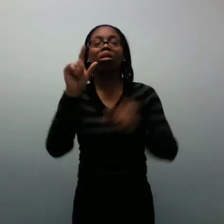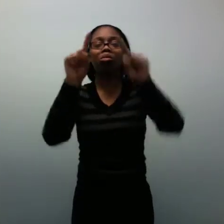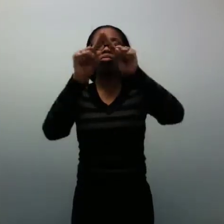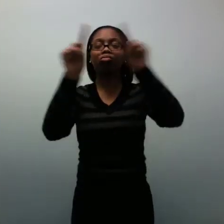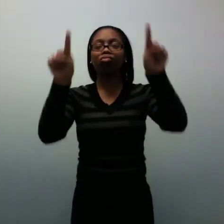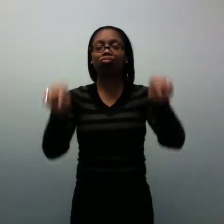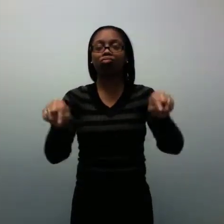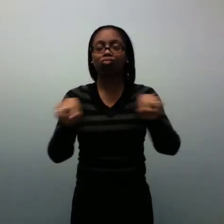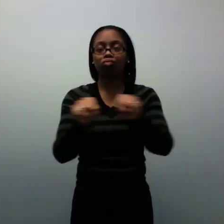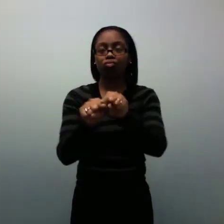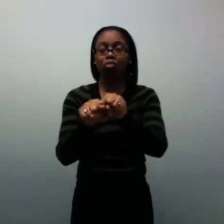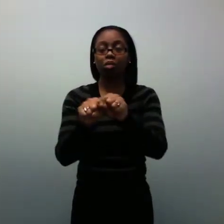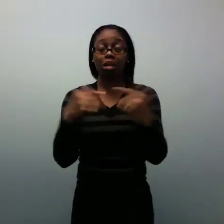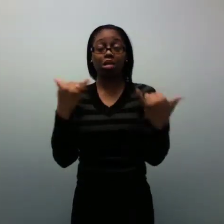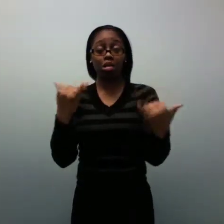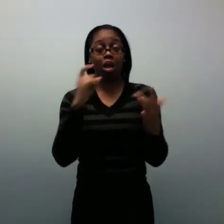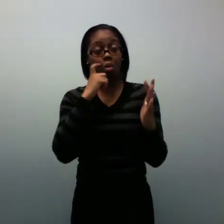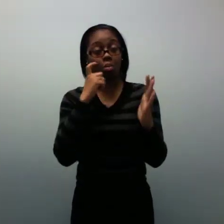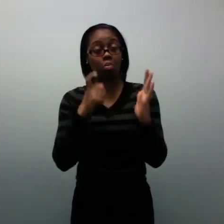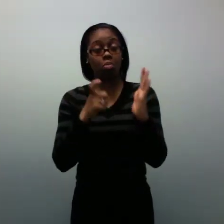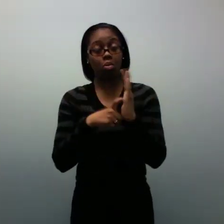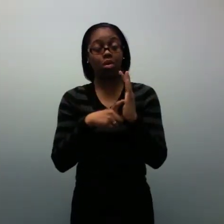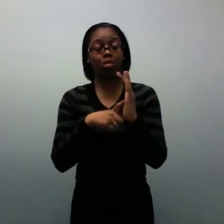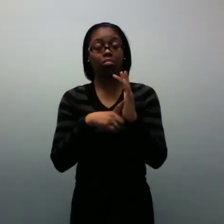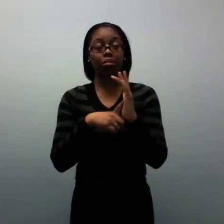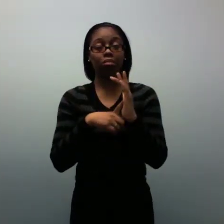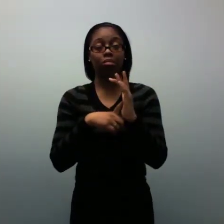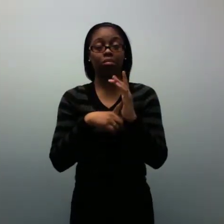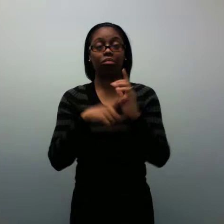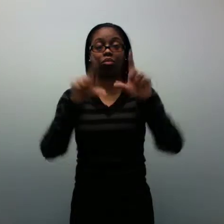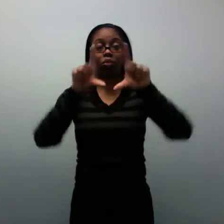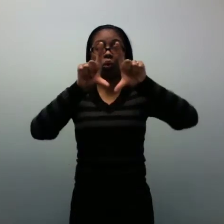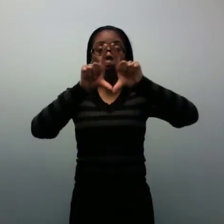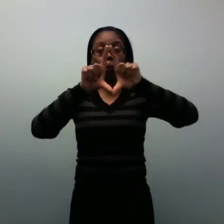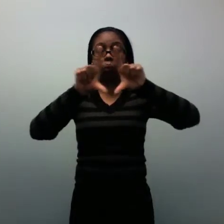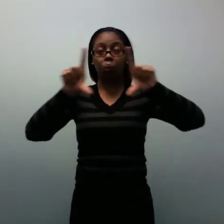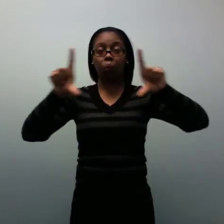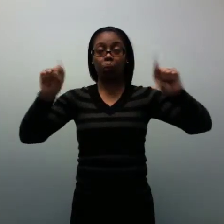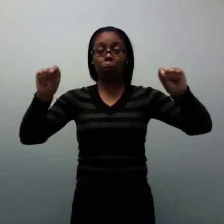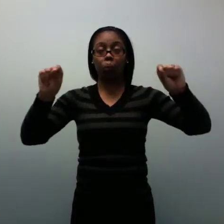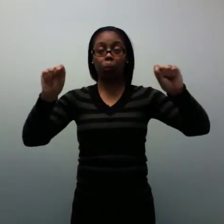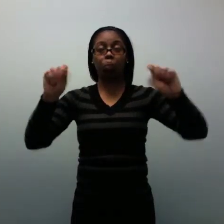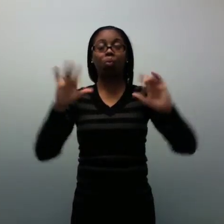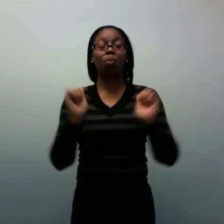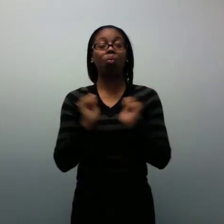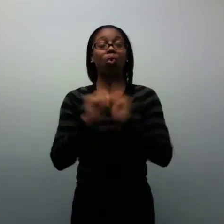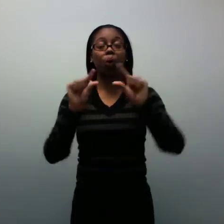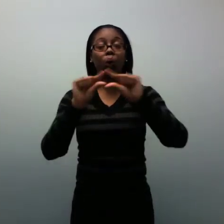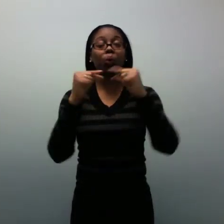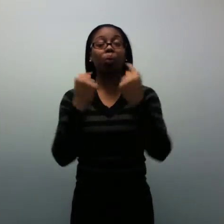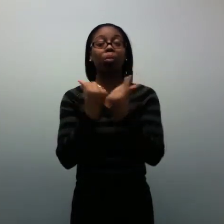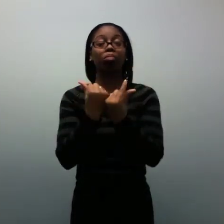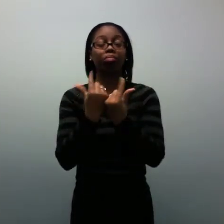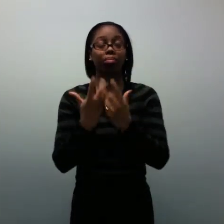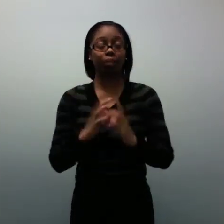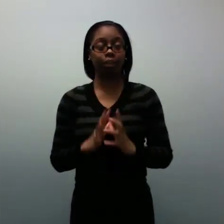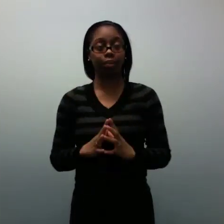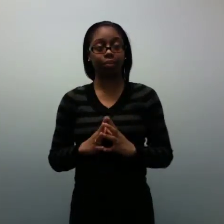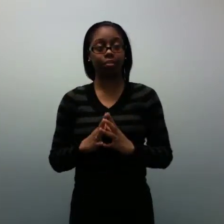these rectangular arrays, these rectangular groupings of physical things, show us what